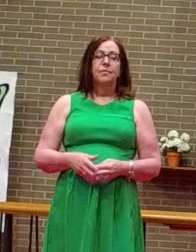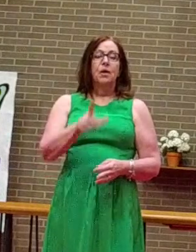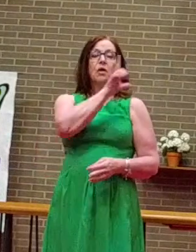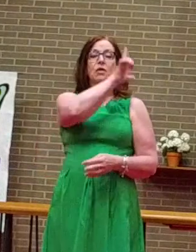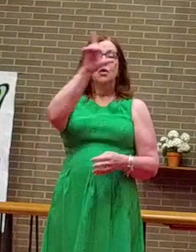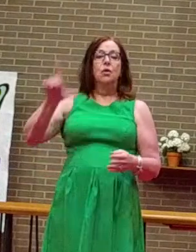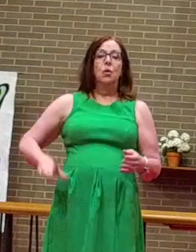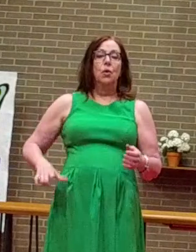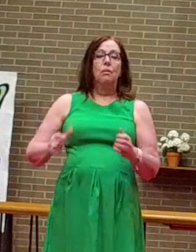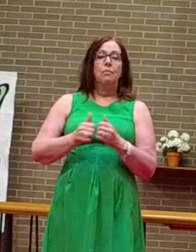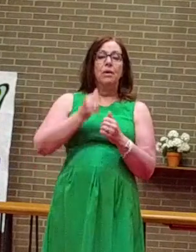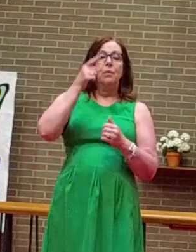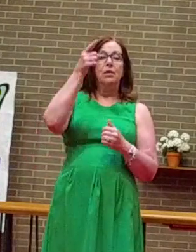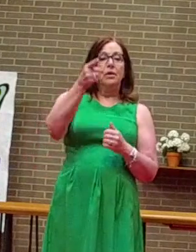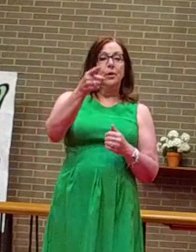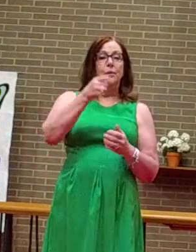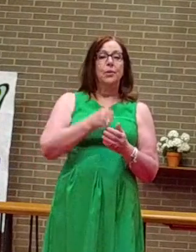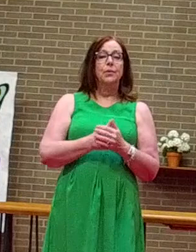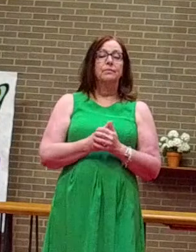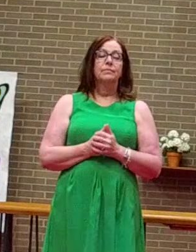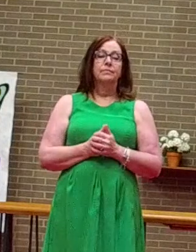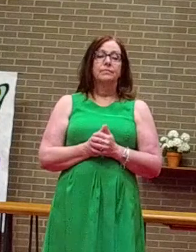The Lord be with you.